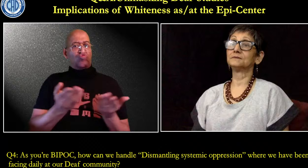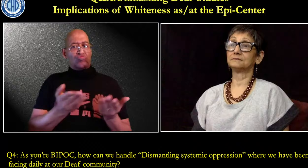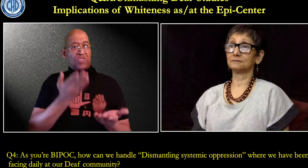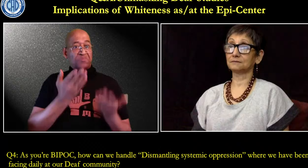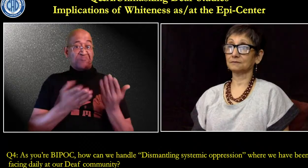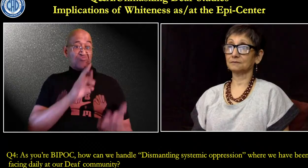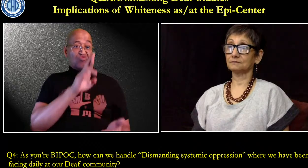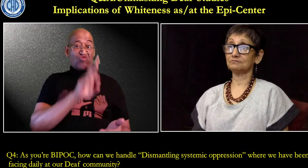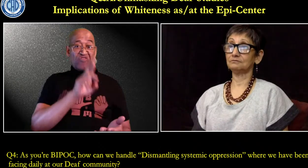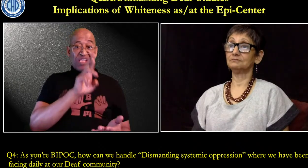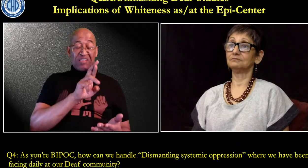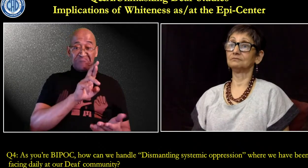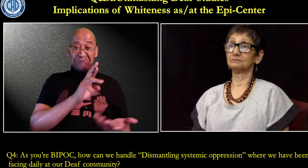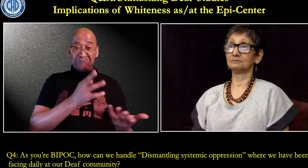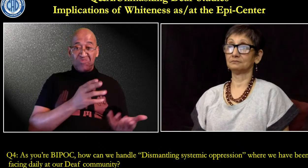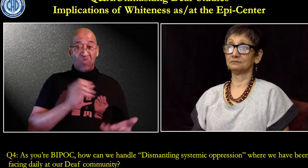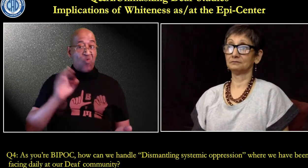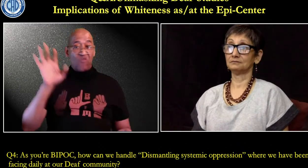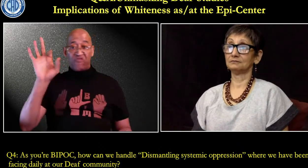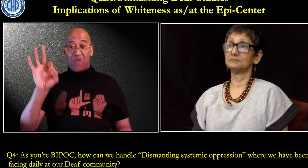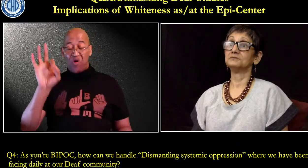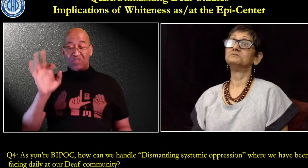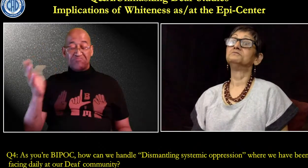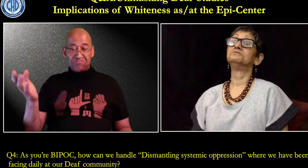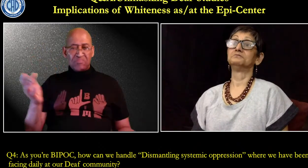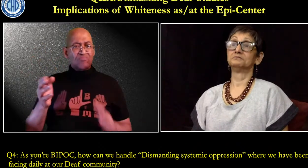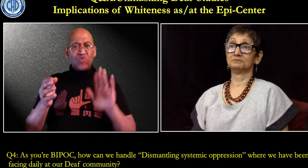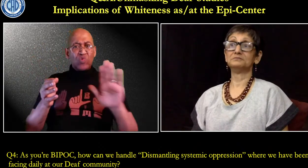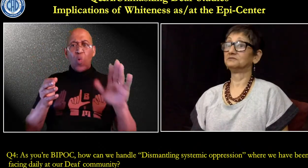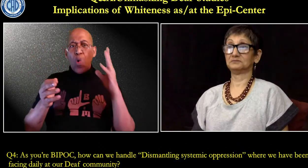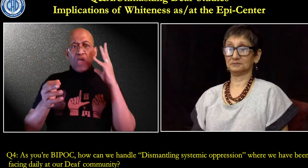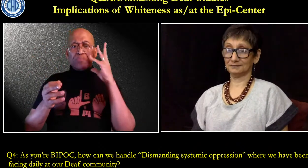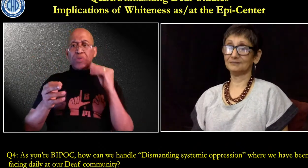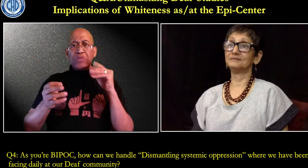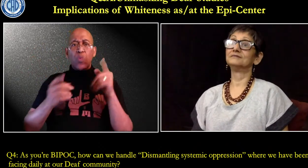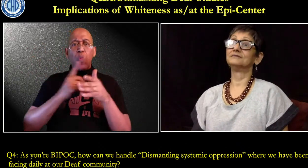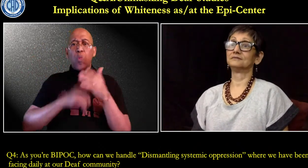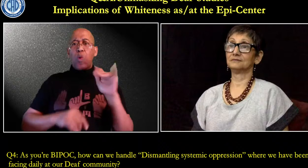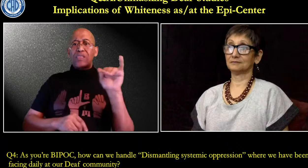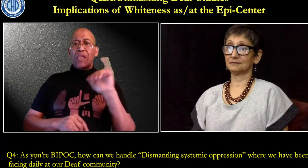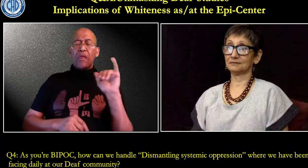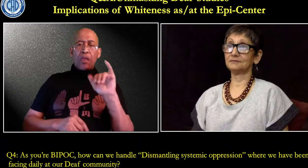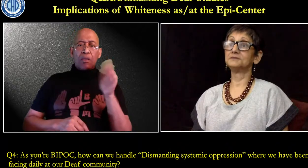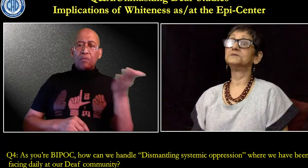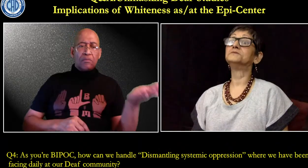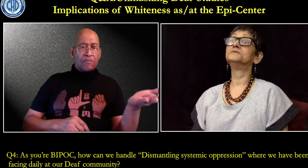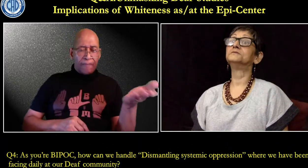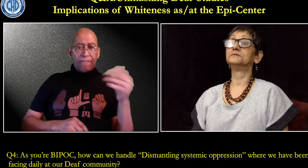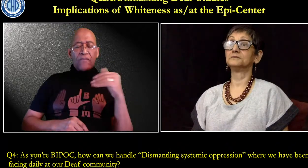with establishing and seeing their experiences, even at the Riverside or in